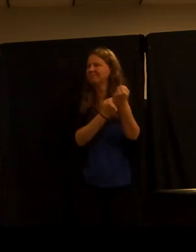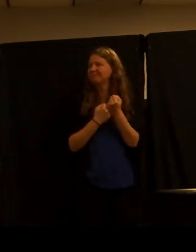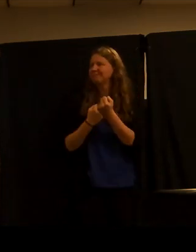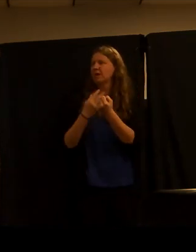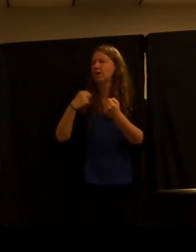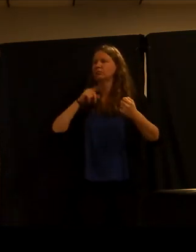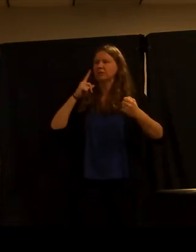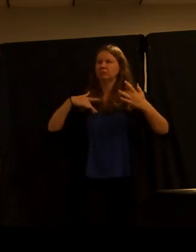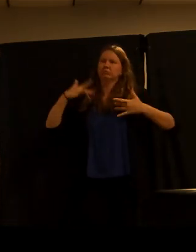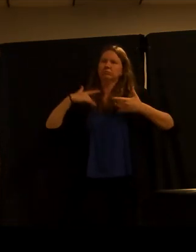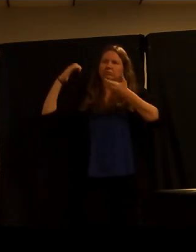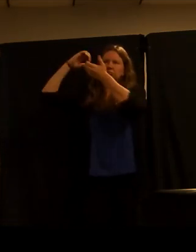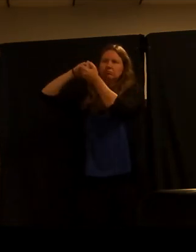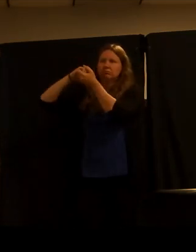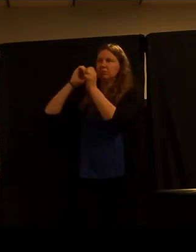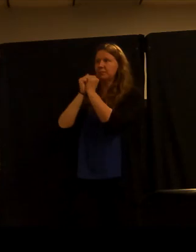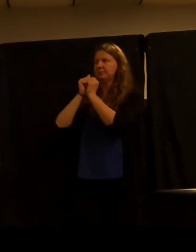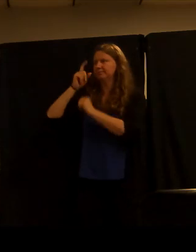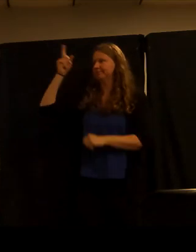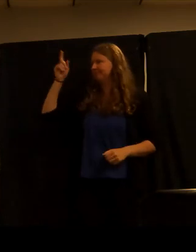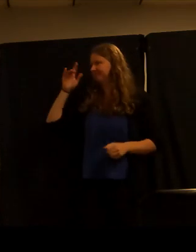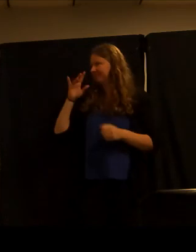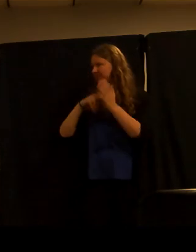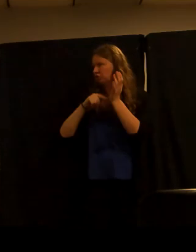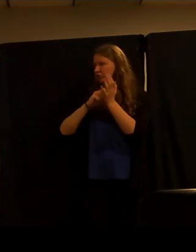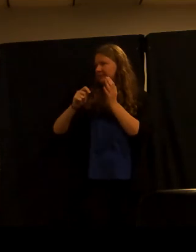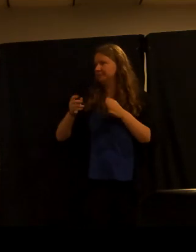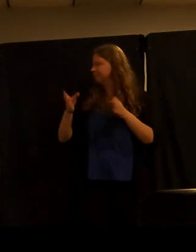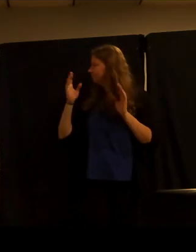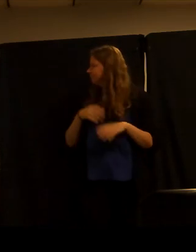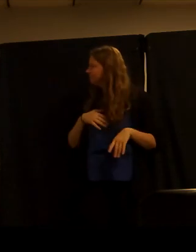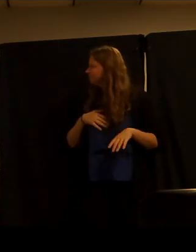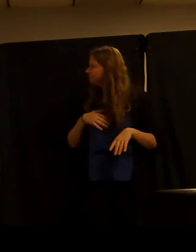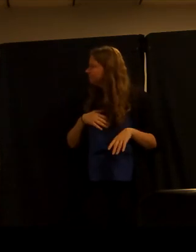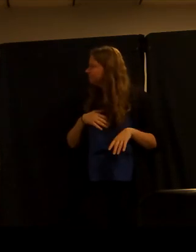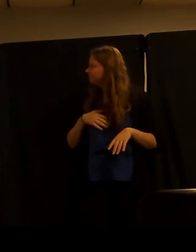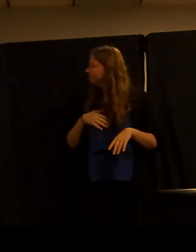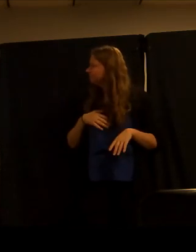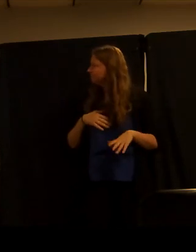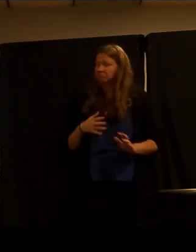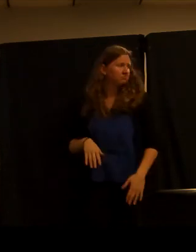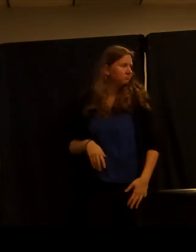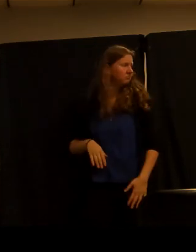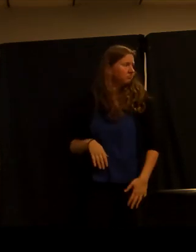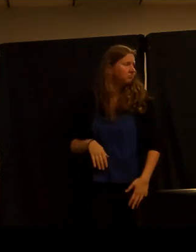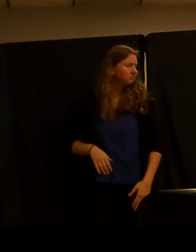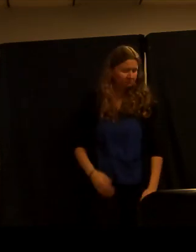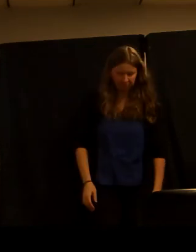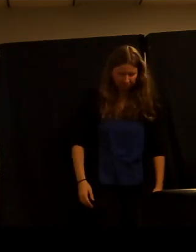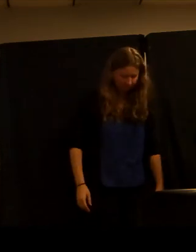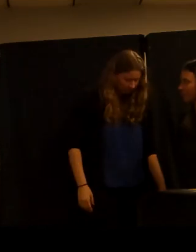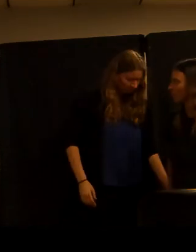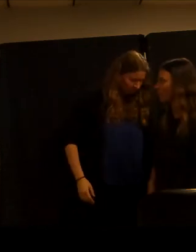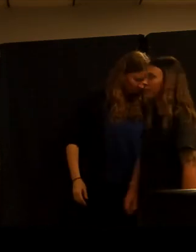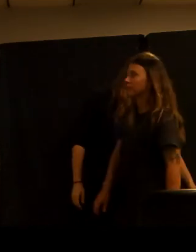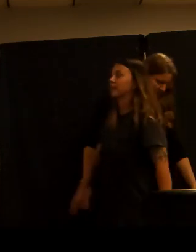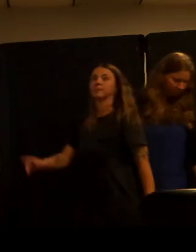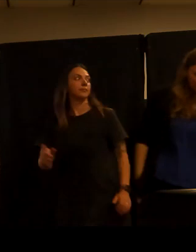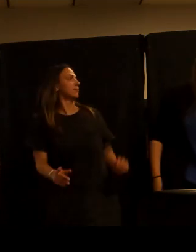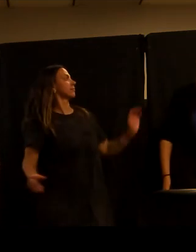do still have our literacy specialist. We're thrilled that they're currently collaborating with the Literacy Center at the